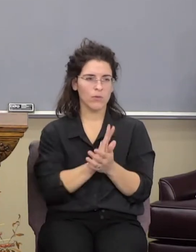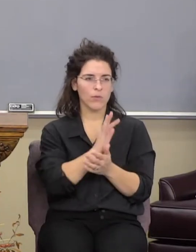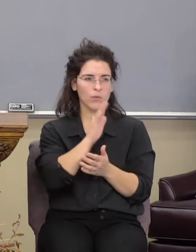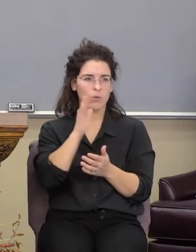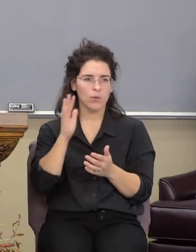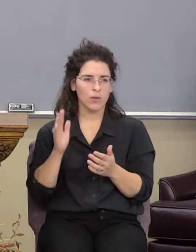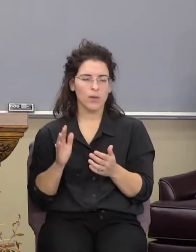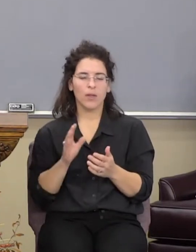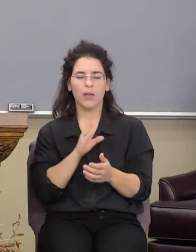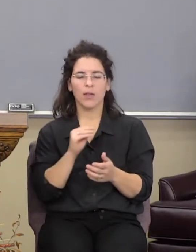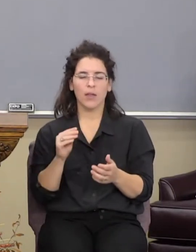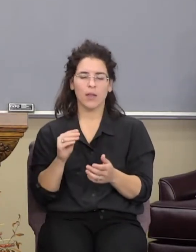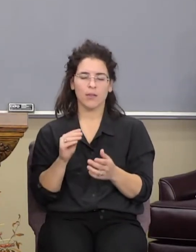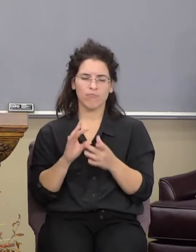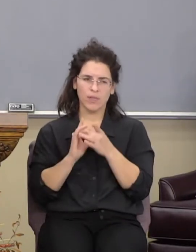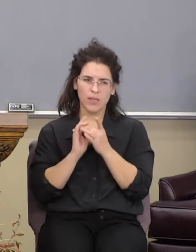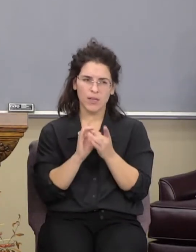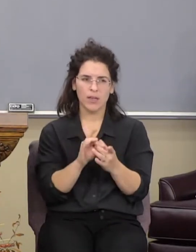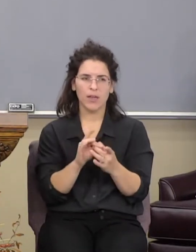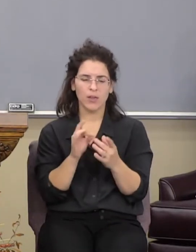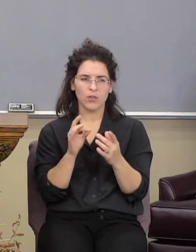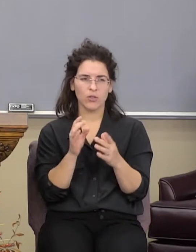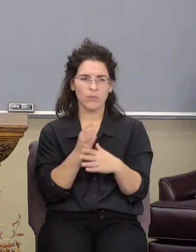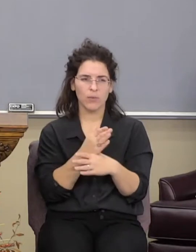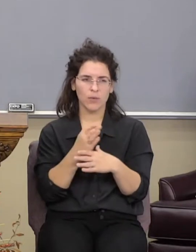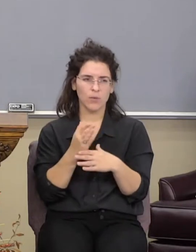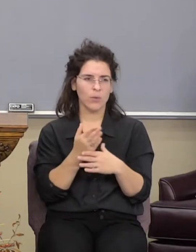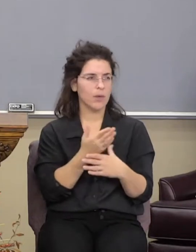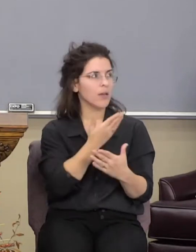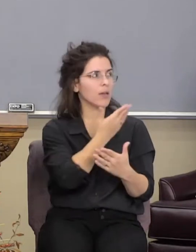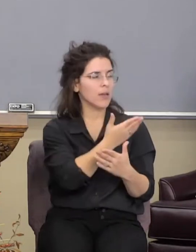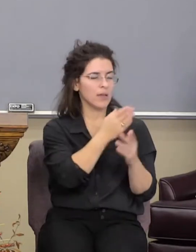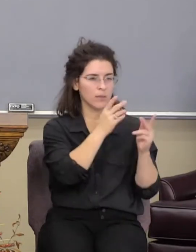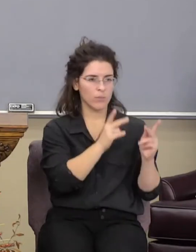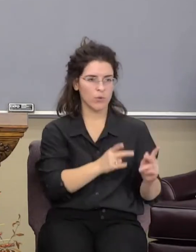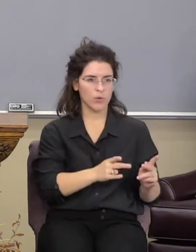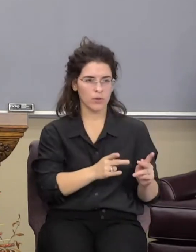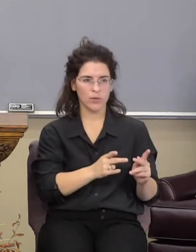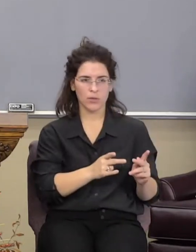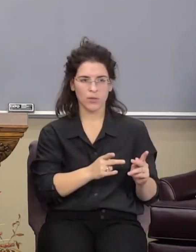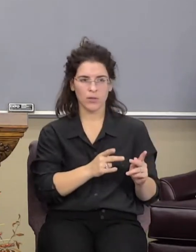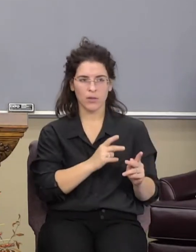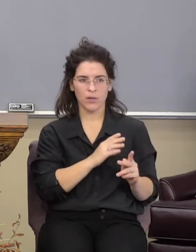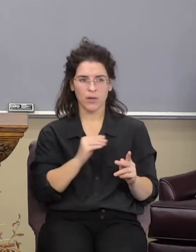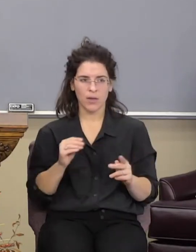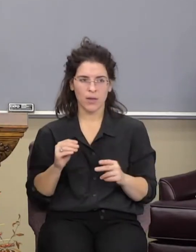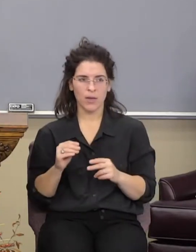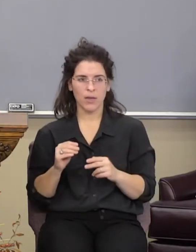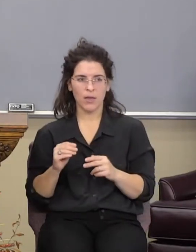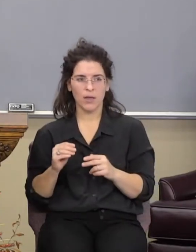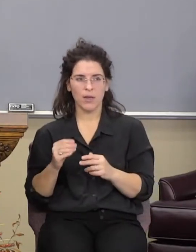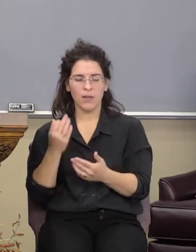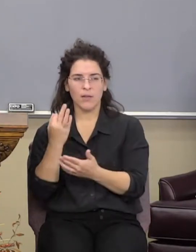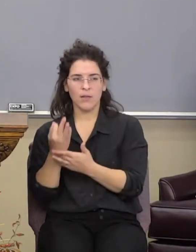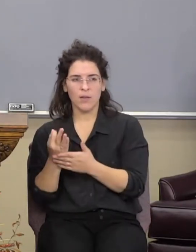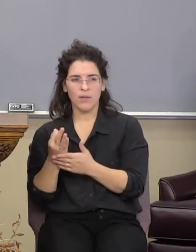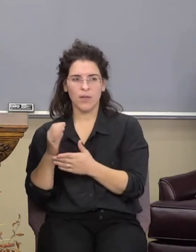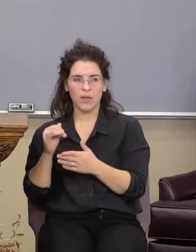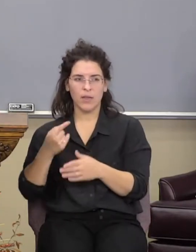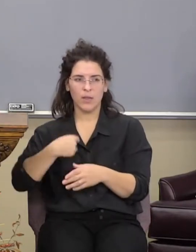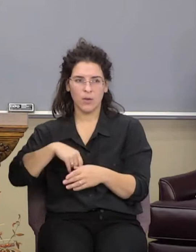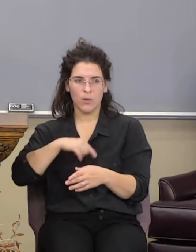glory and the correlation between his person and the fact that